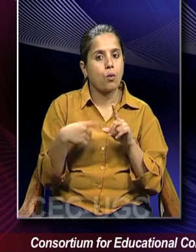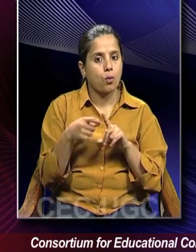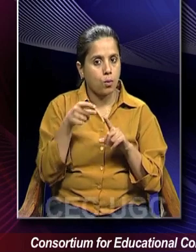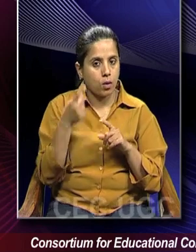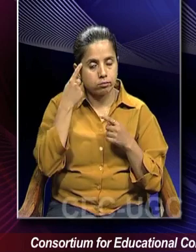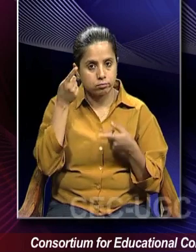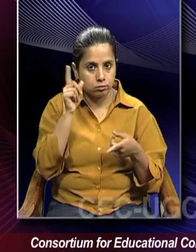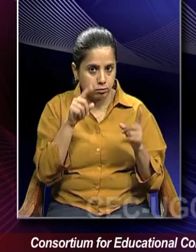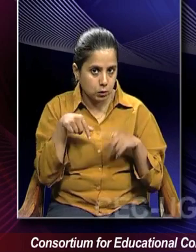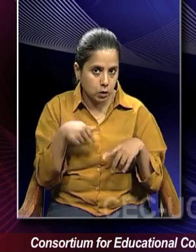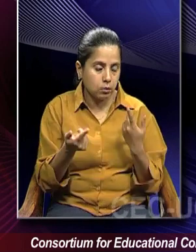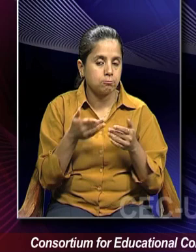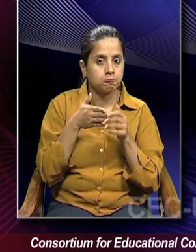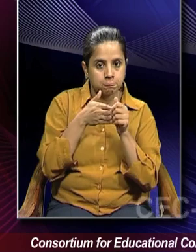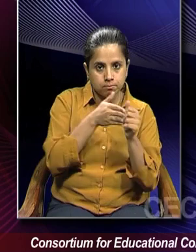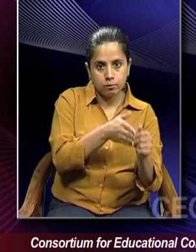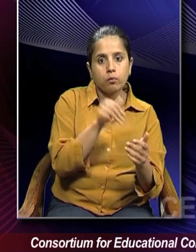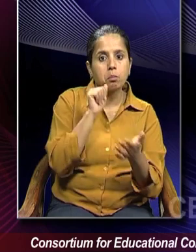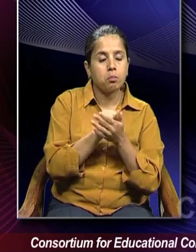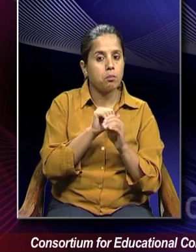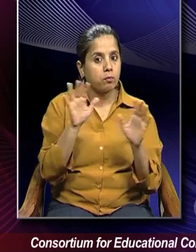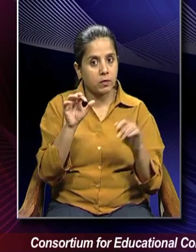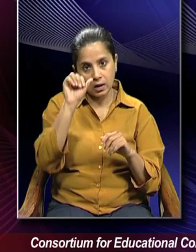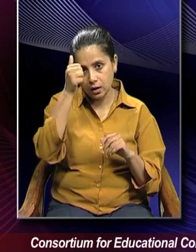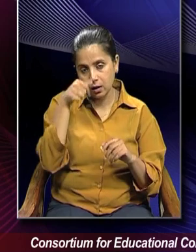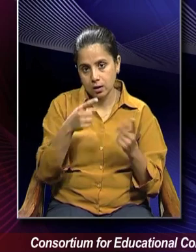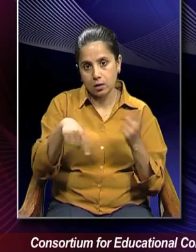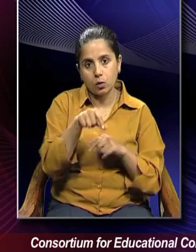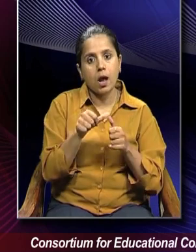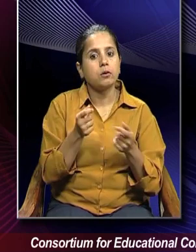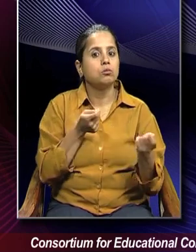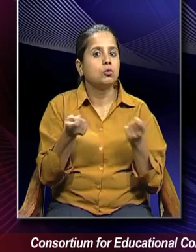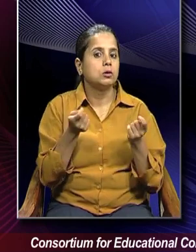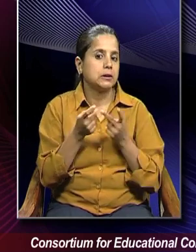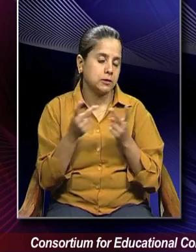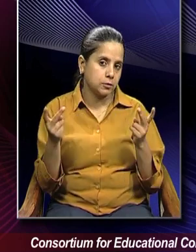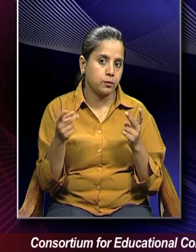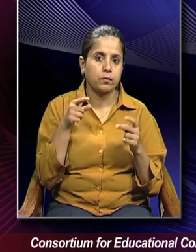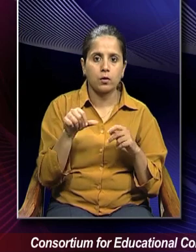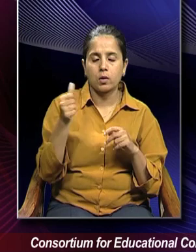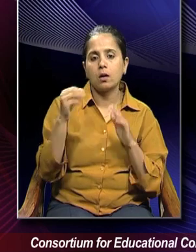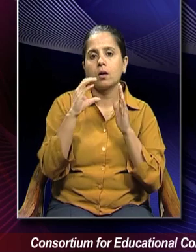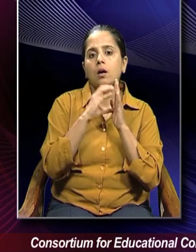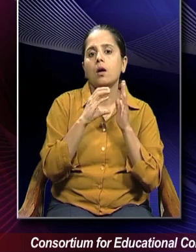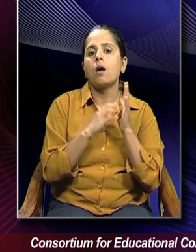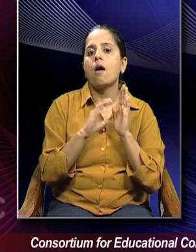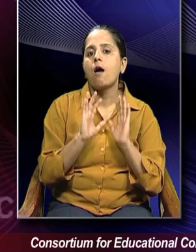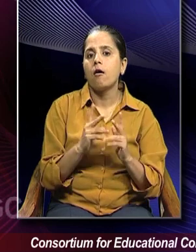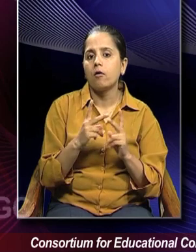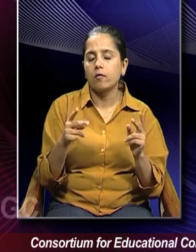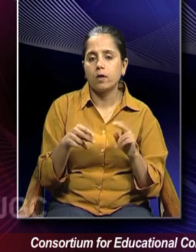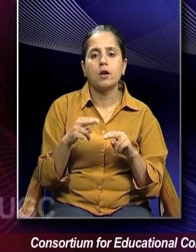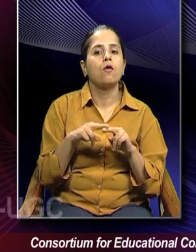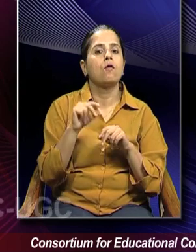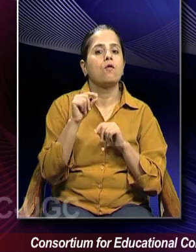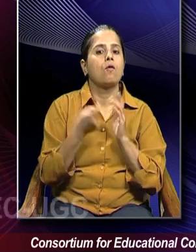a Conceptual Framework, and it was published in the Indian Journal of Public Administration. And another article was there on forward